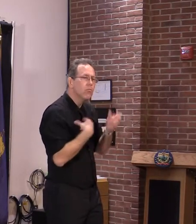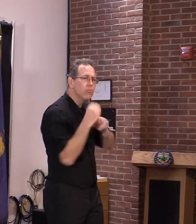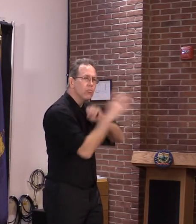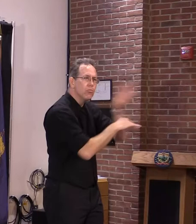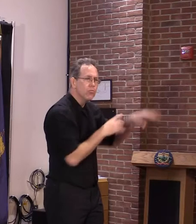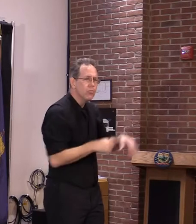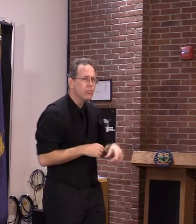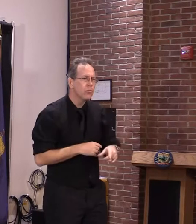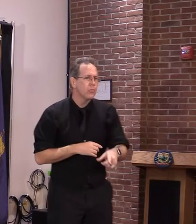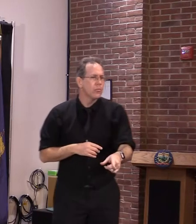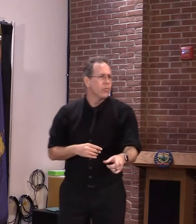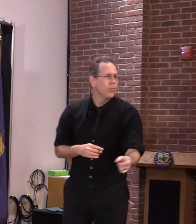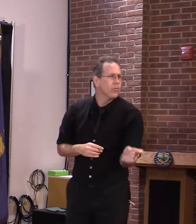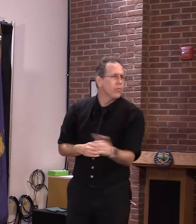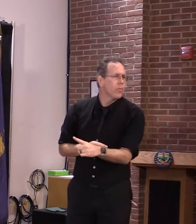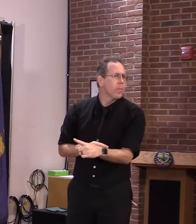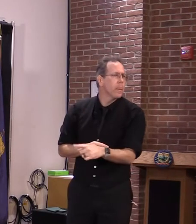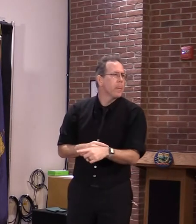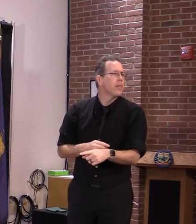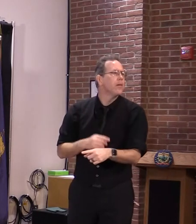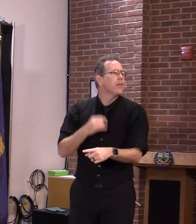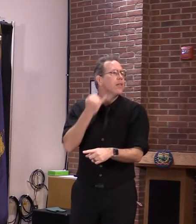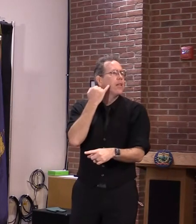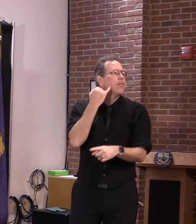are choosing not to test? No.